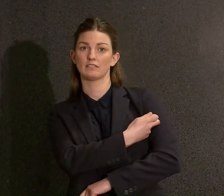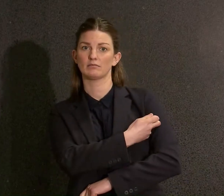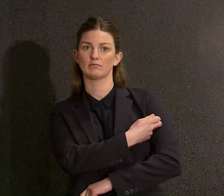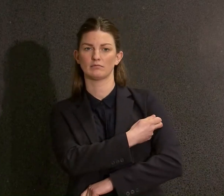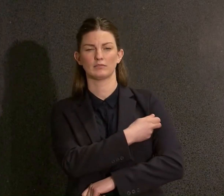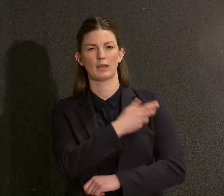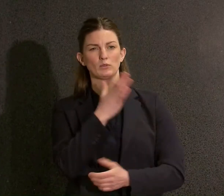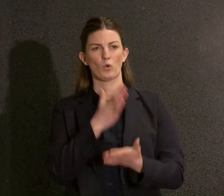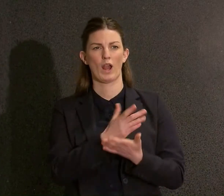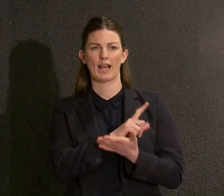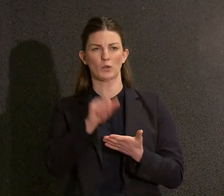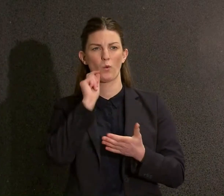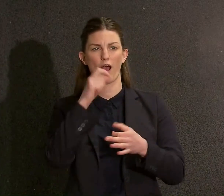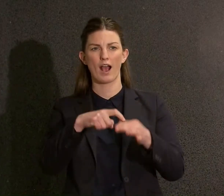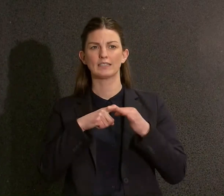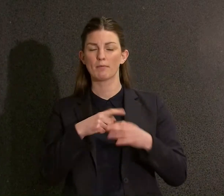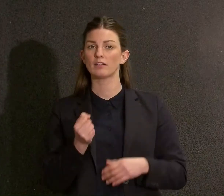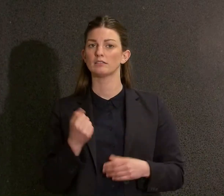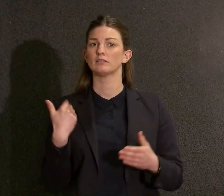come back to this in questions, there's